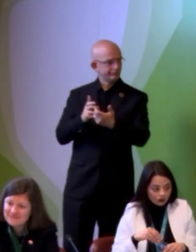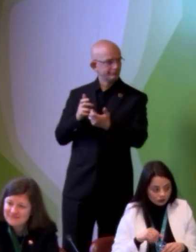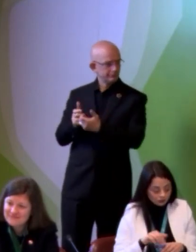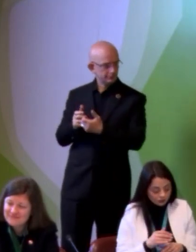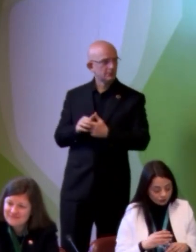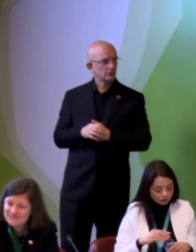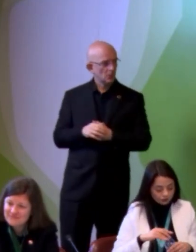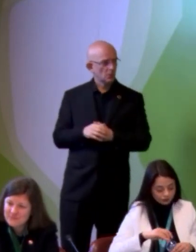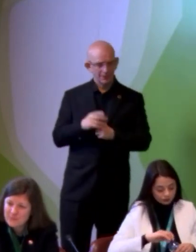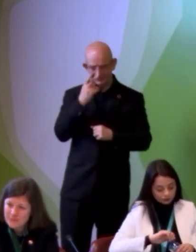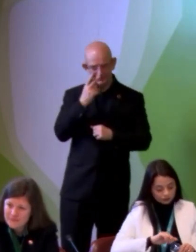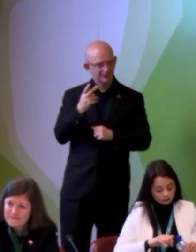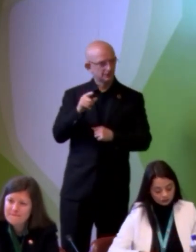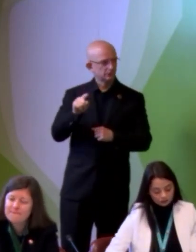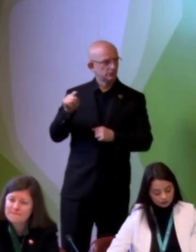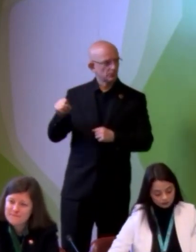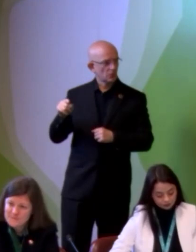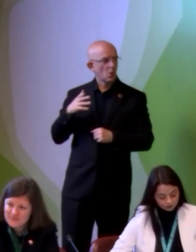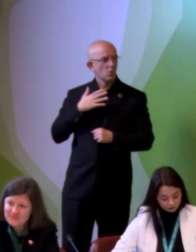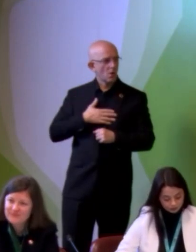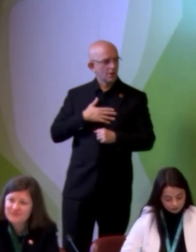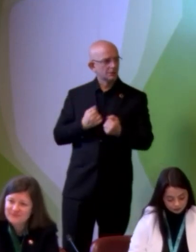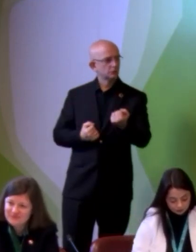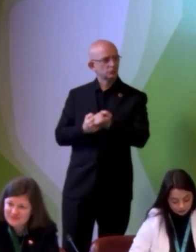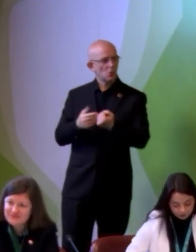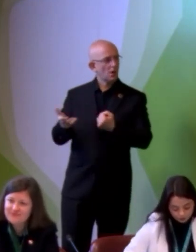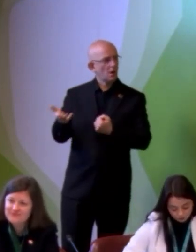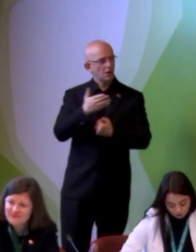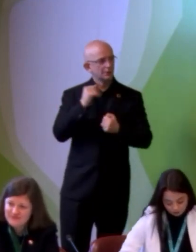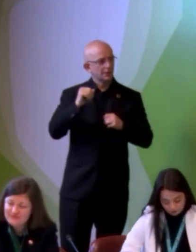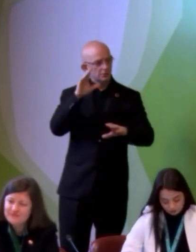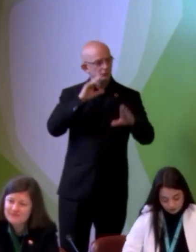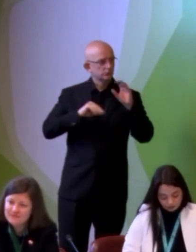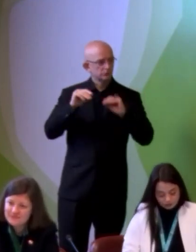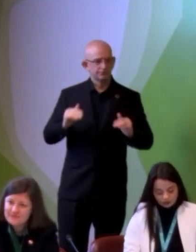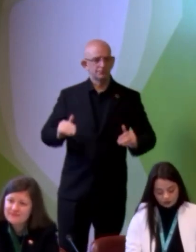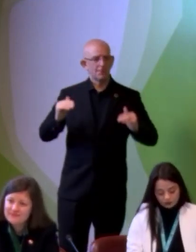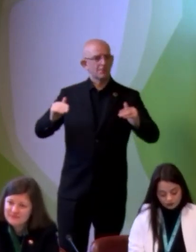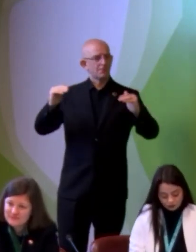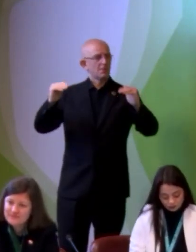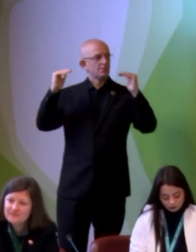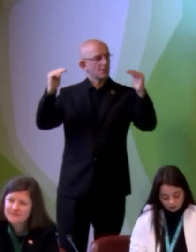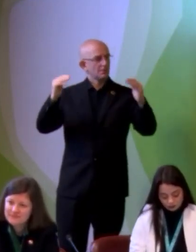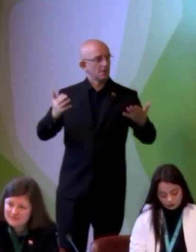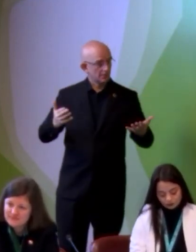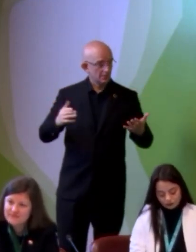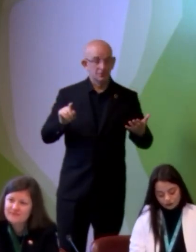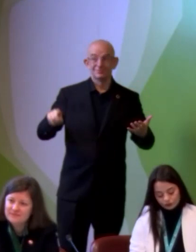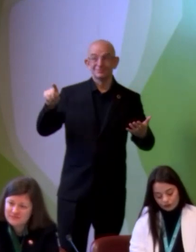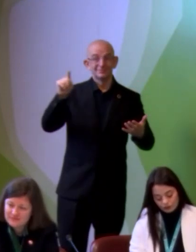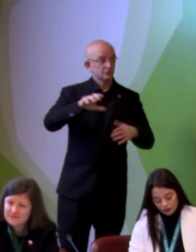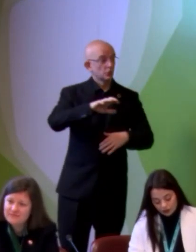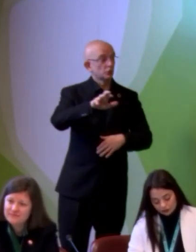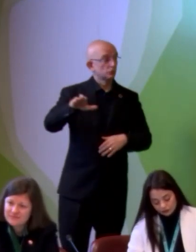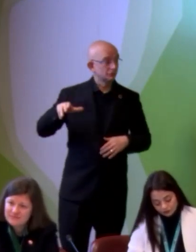how we can support these learners, especially now that some parts of the country is flooded. You find that these